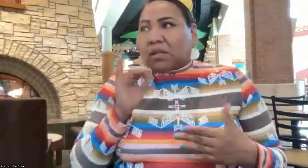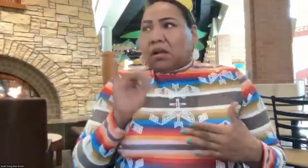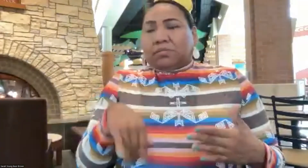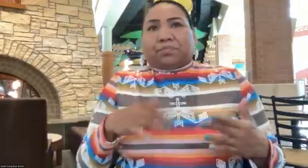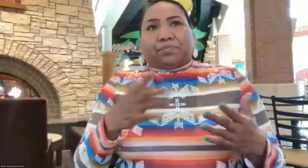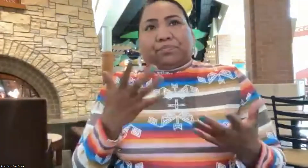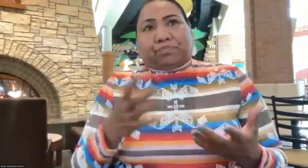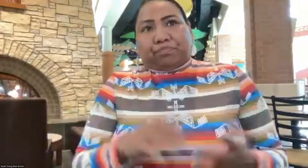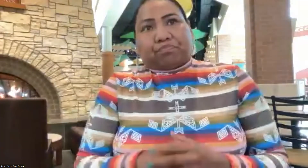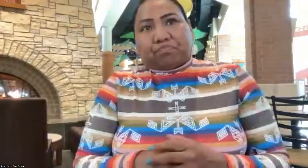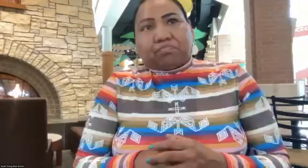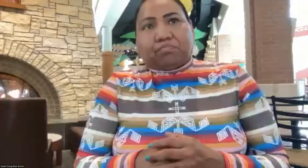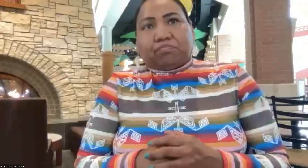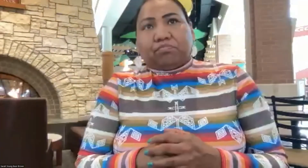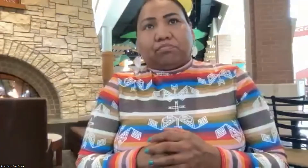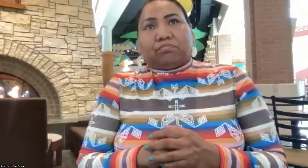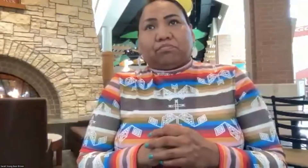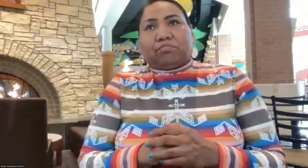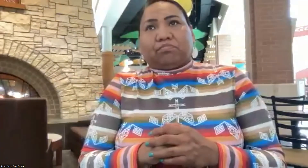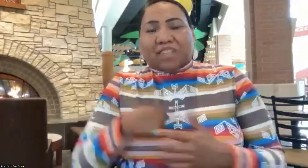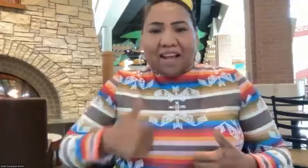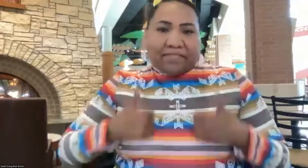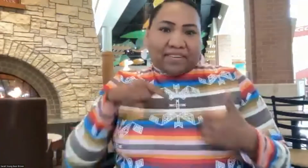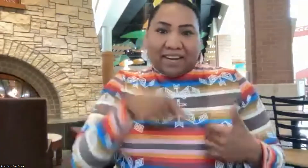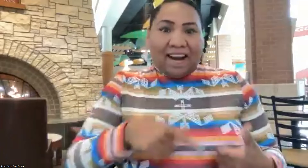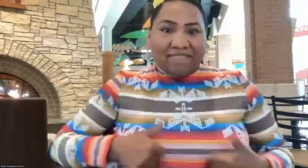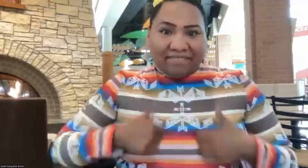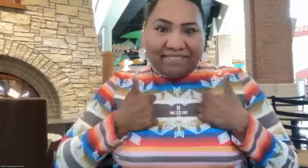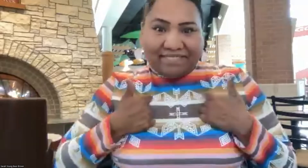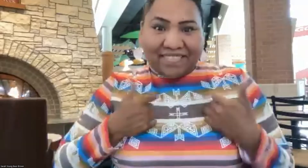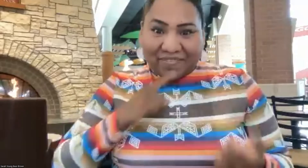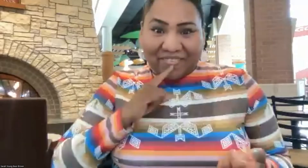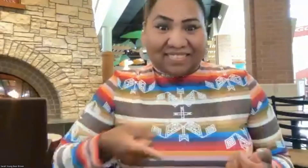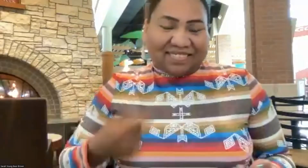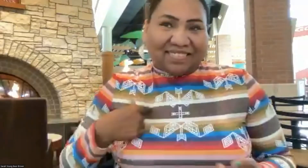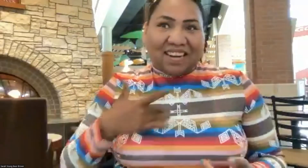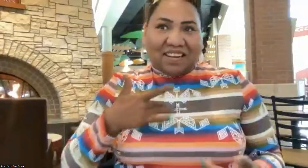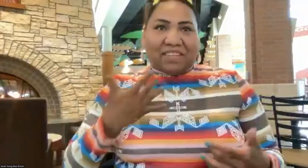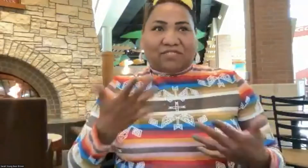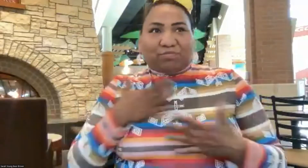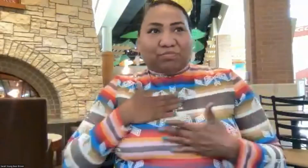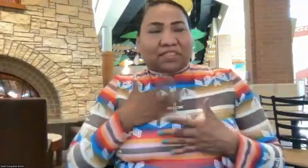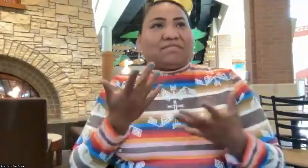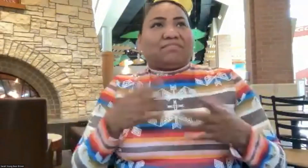story with you. I hope it encourages you. And